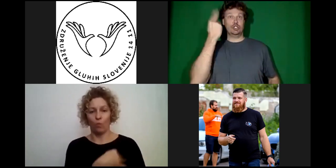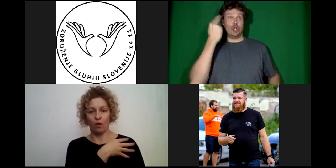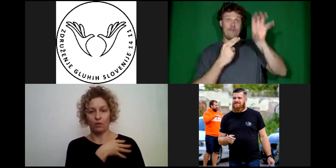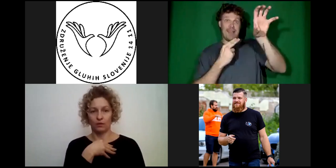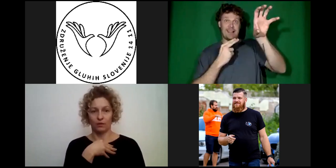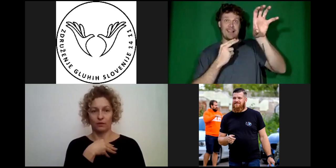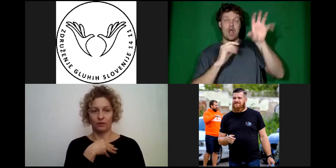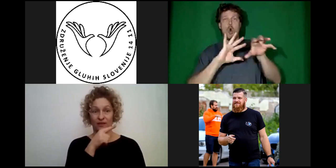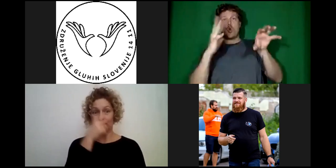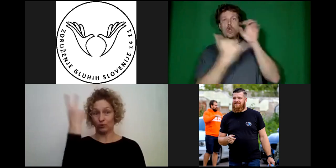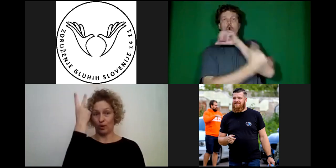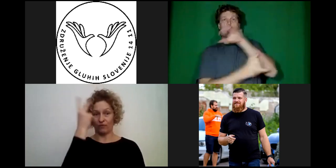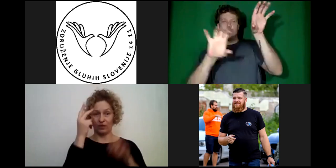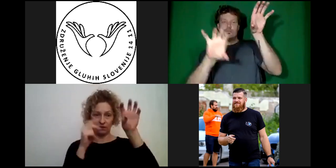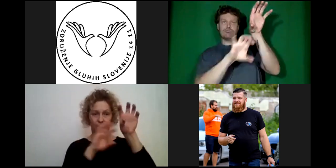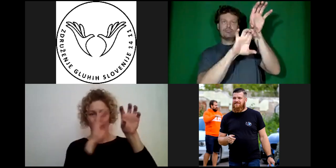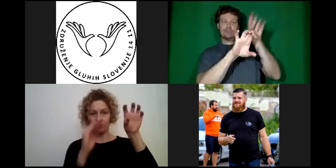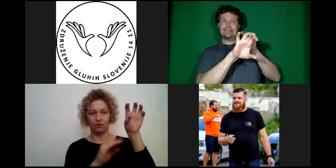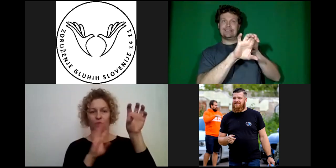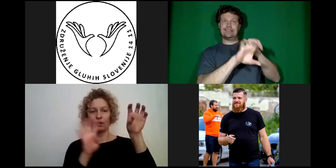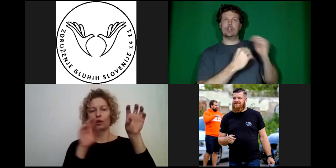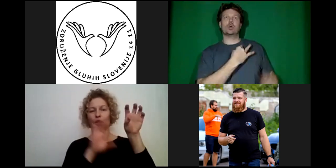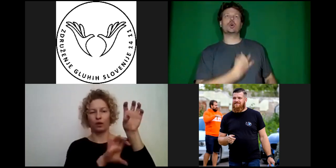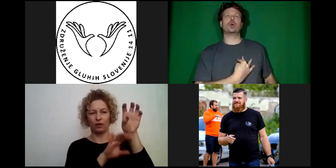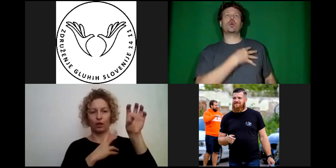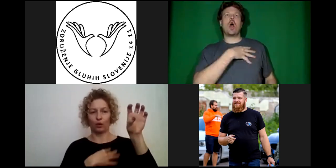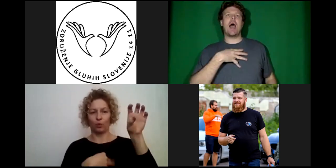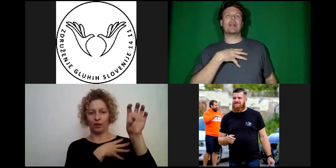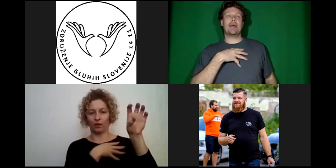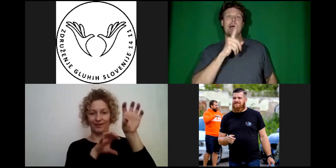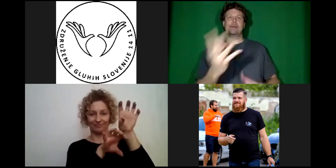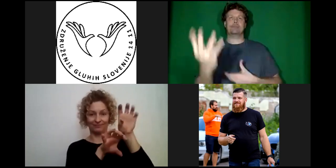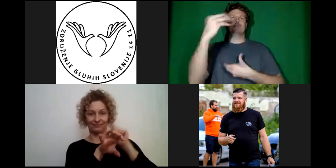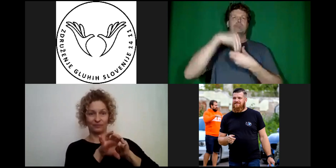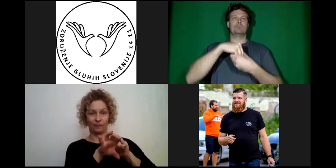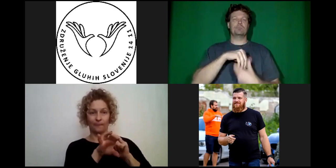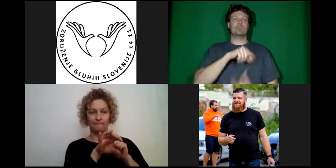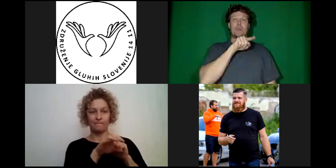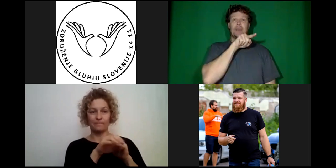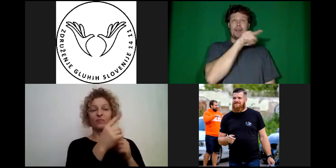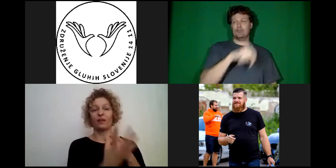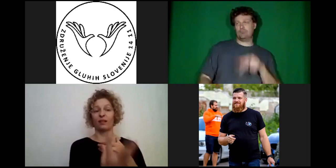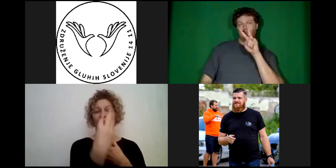from Croatia originally. So the country just south of Slovenia.